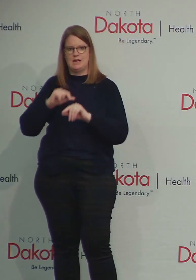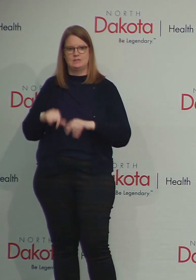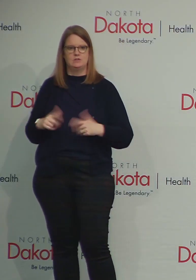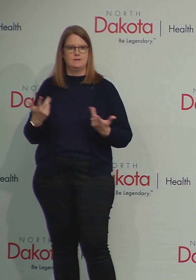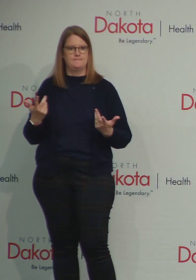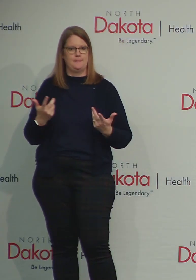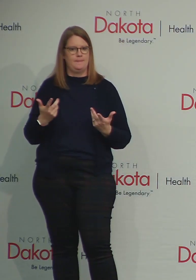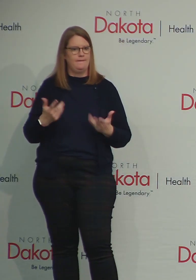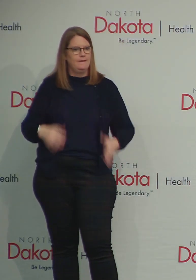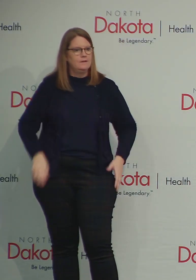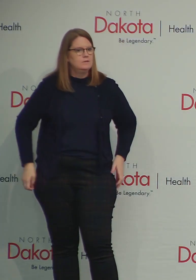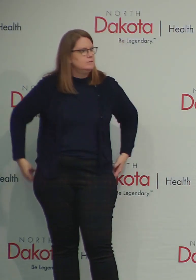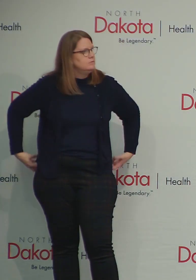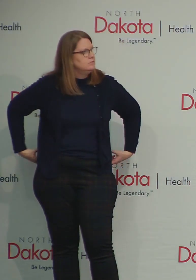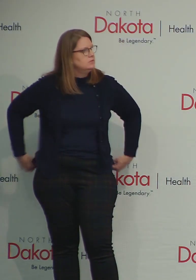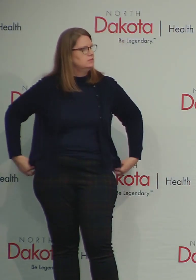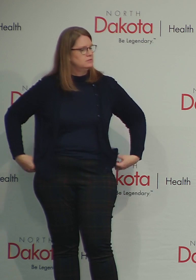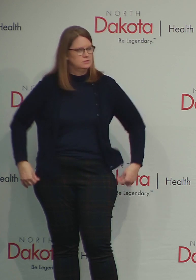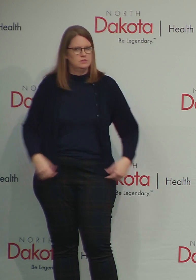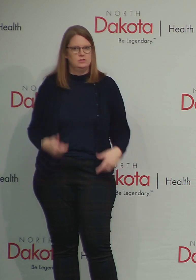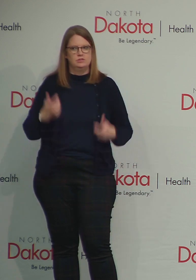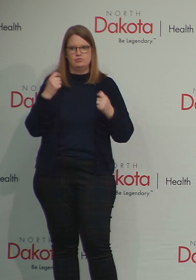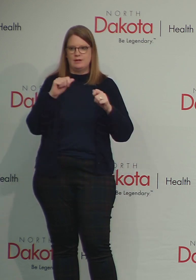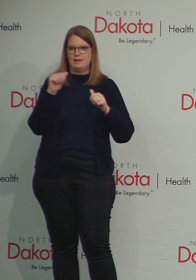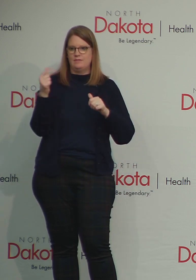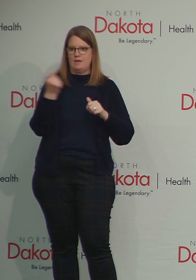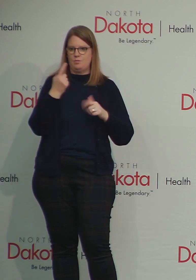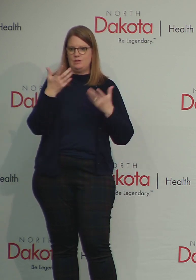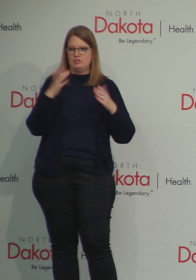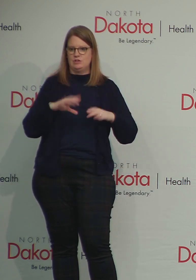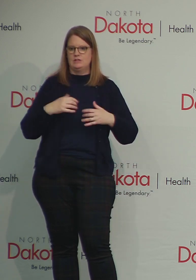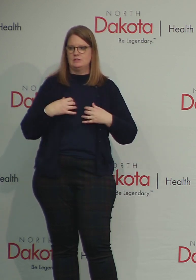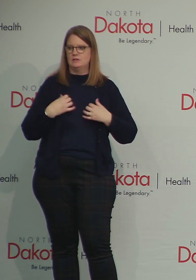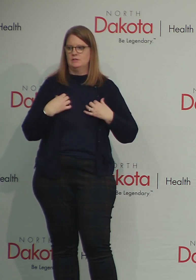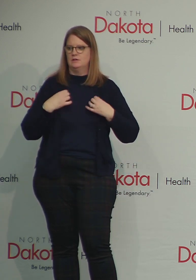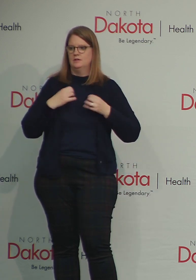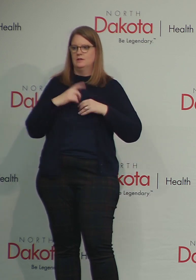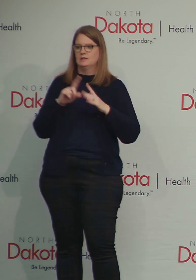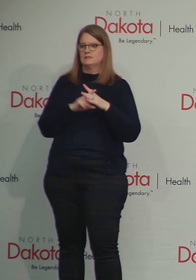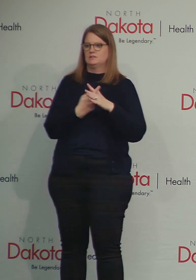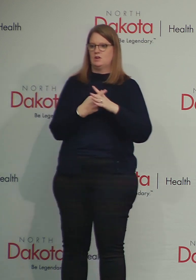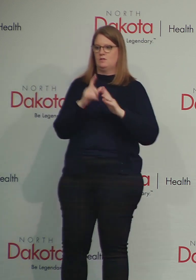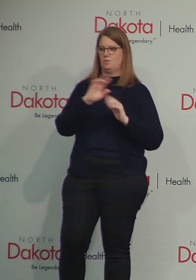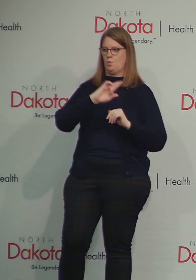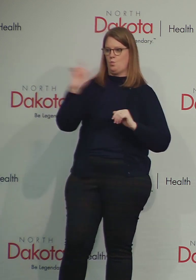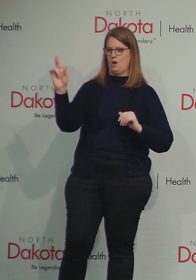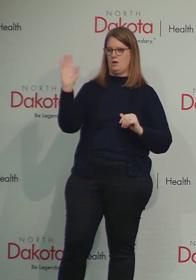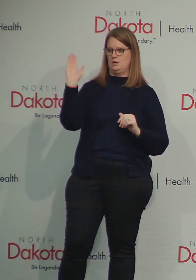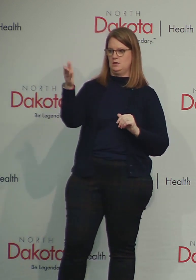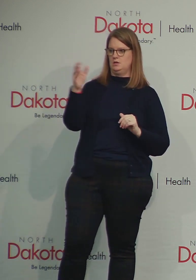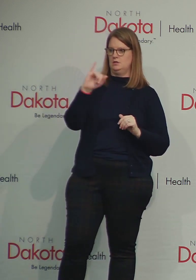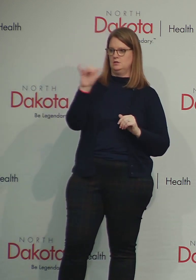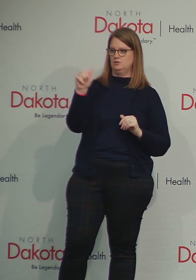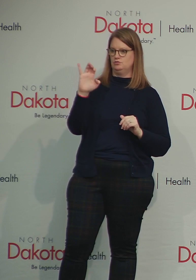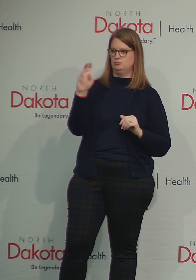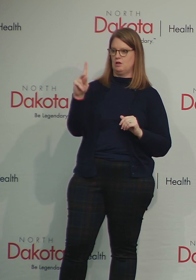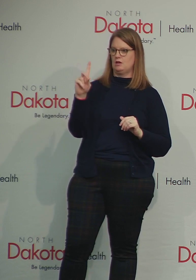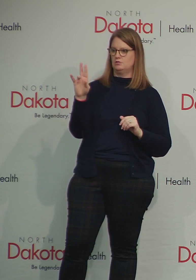we'll try to give everybody a chance for questions. I guess we're going to start over here on the right-hand side with Jack